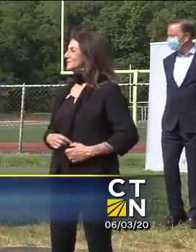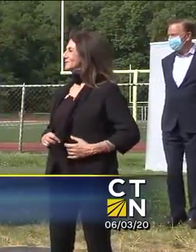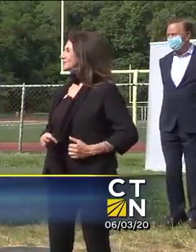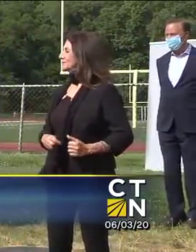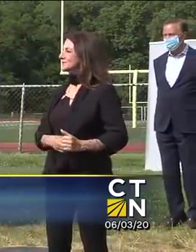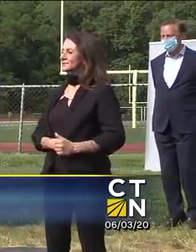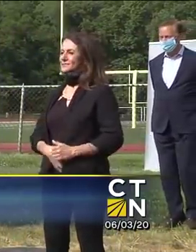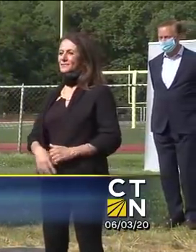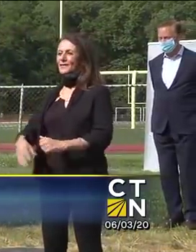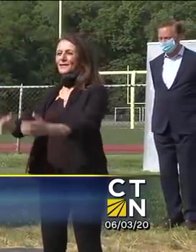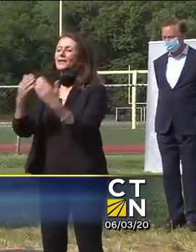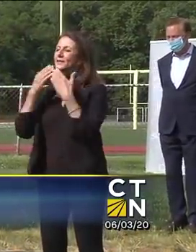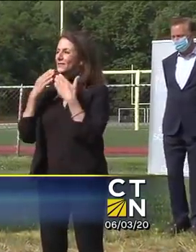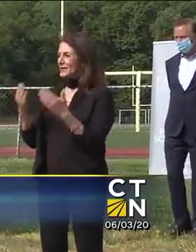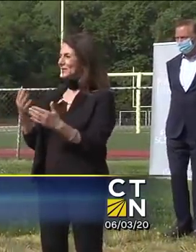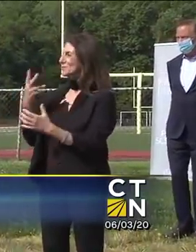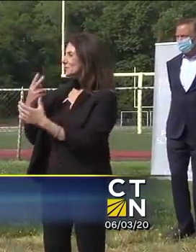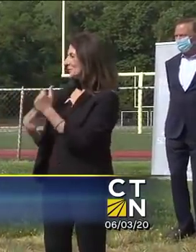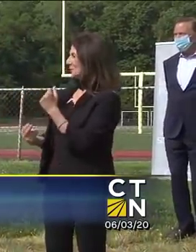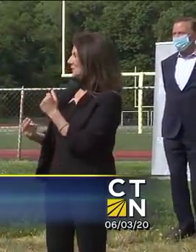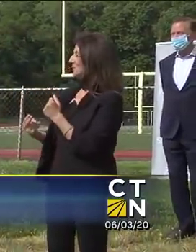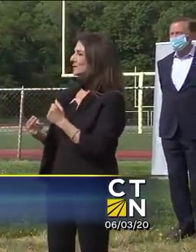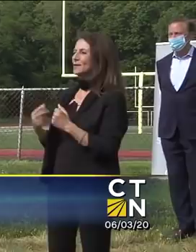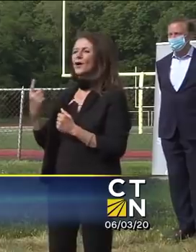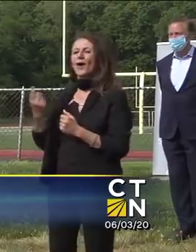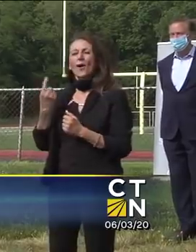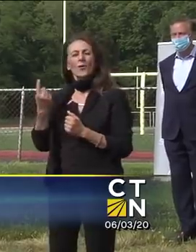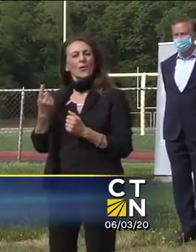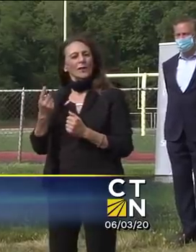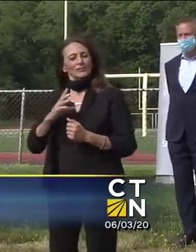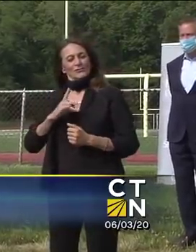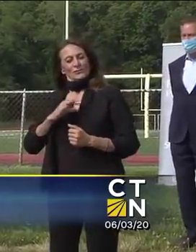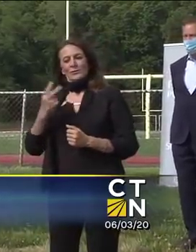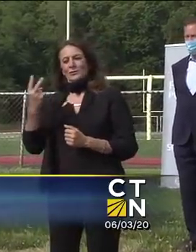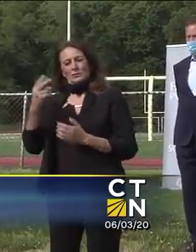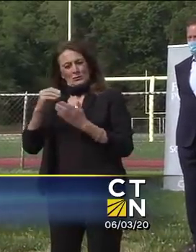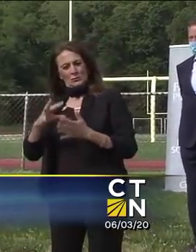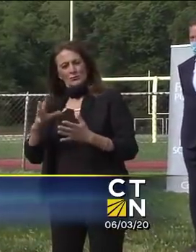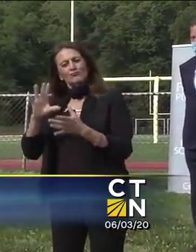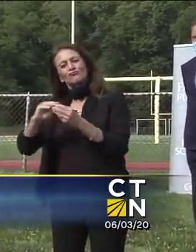Thank you, Sia and Brandon. It's always great to hear from students themselves.